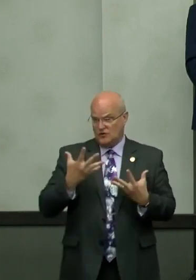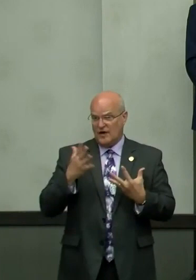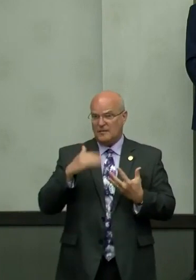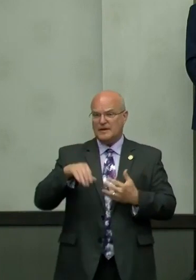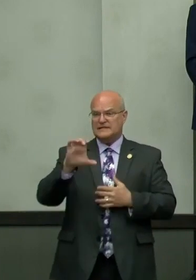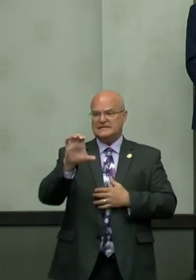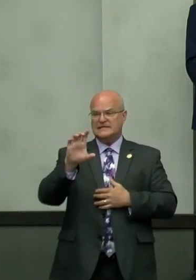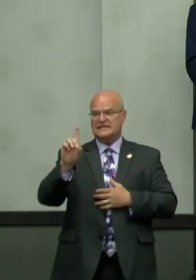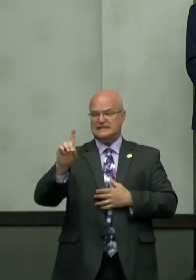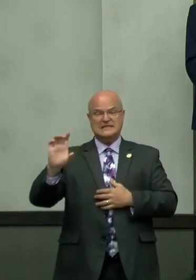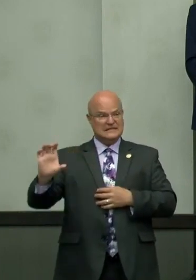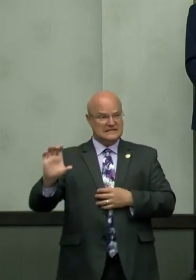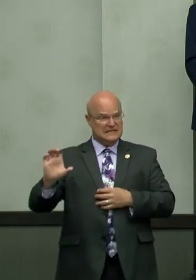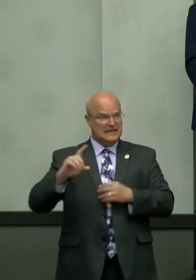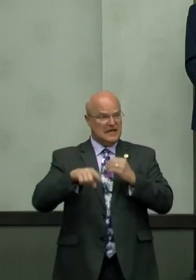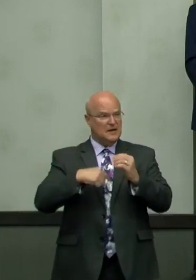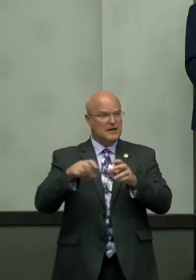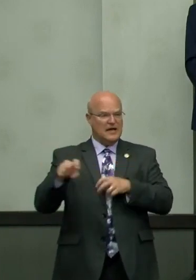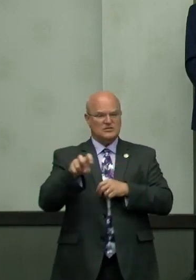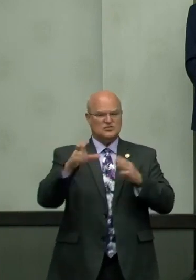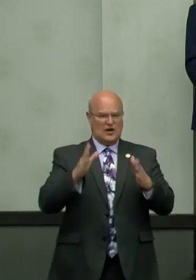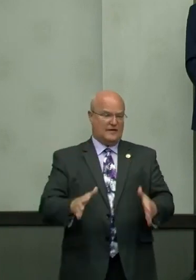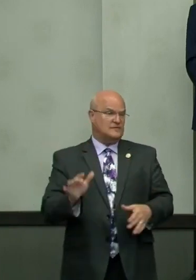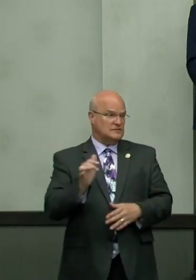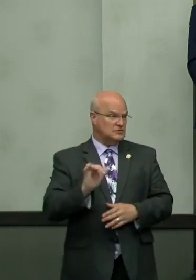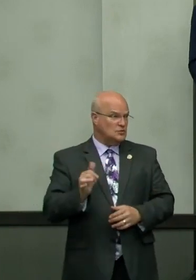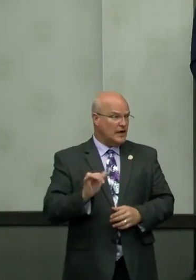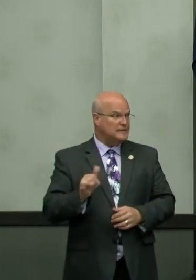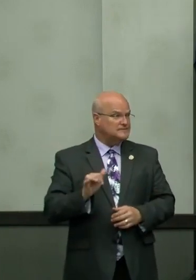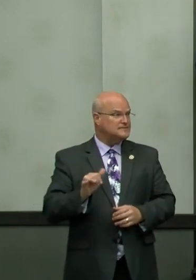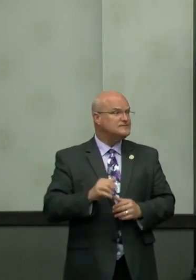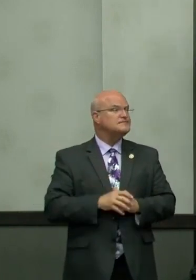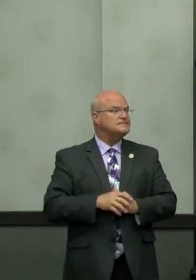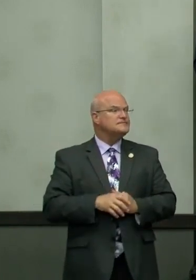by CDC of travelers as well.